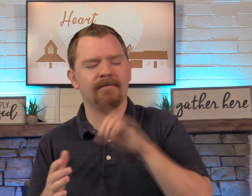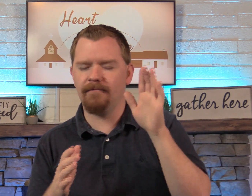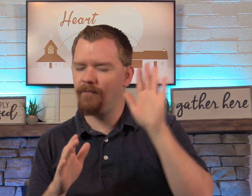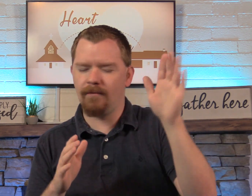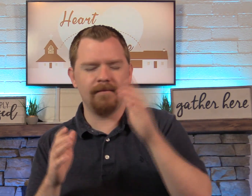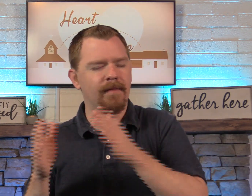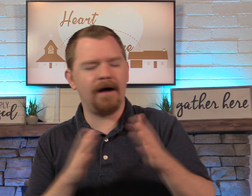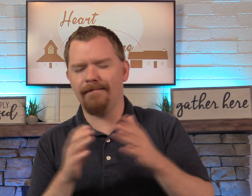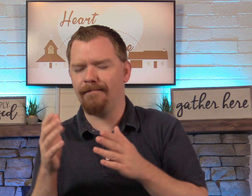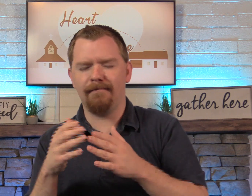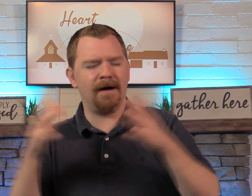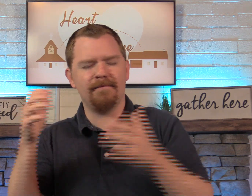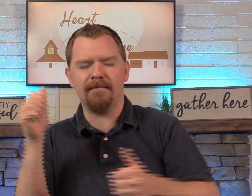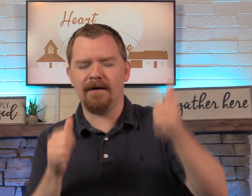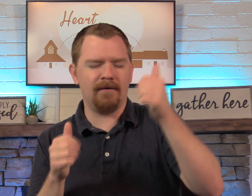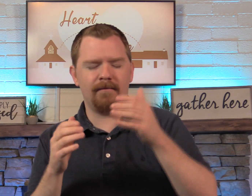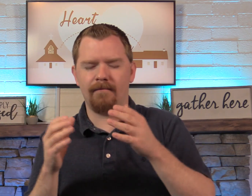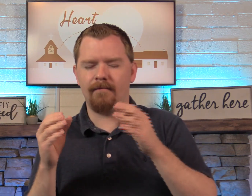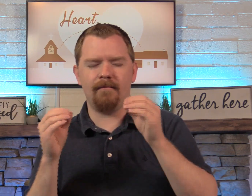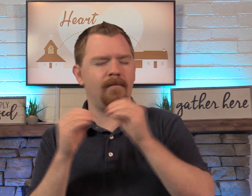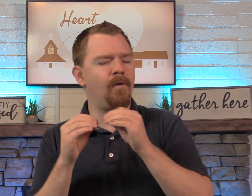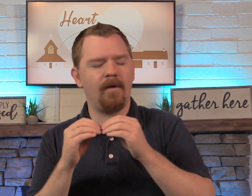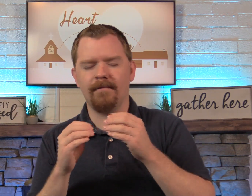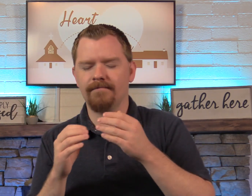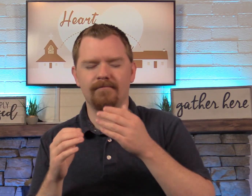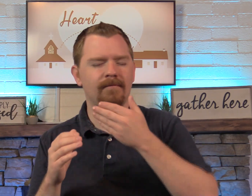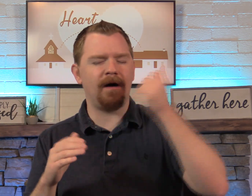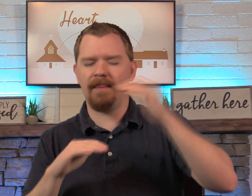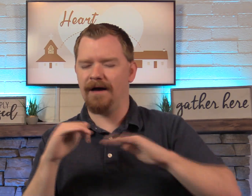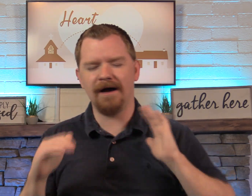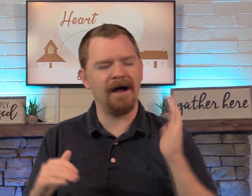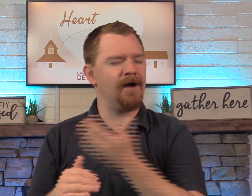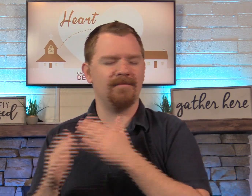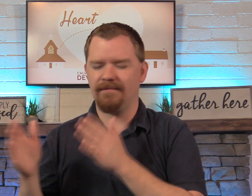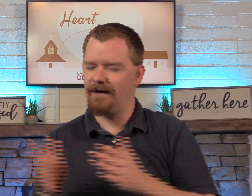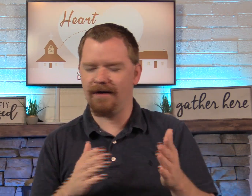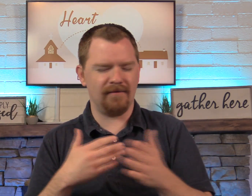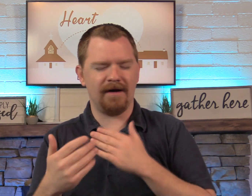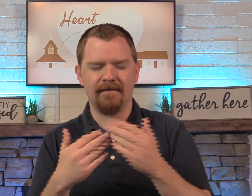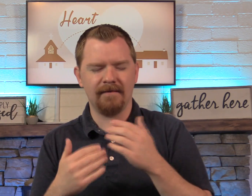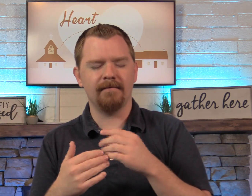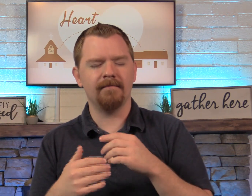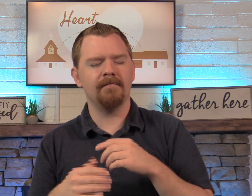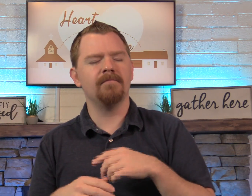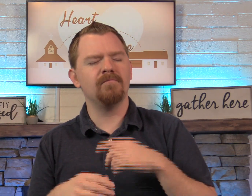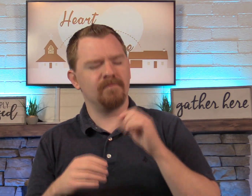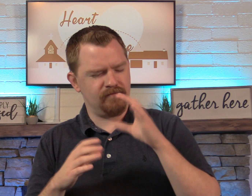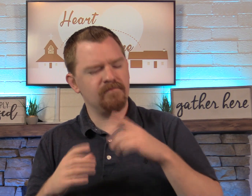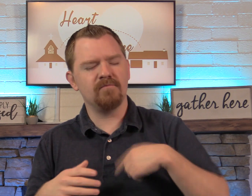you have plans for us that are better, more than the best plan we could possibly